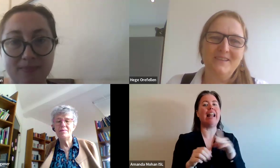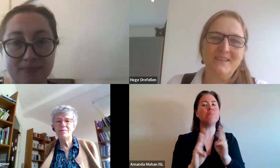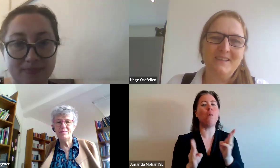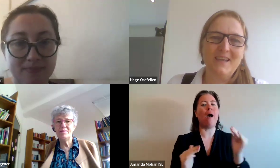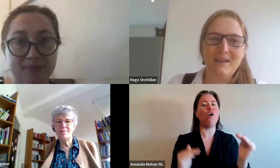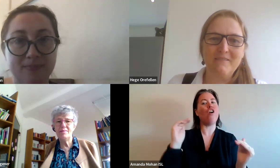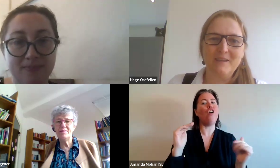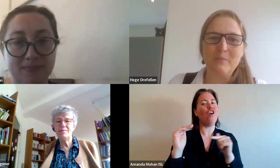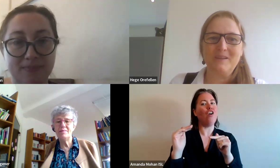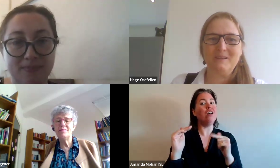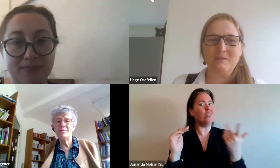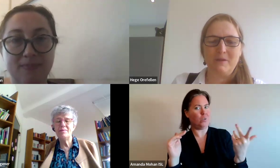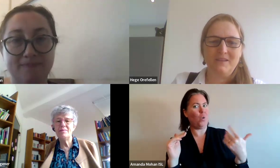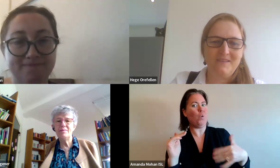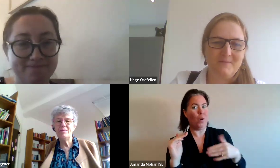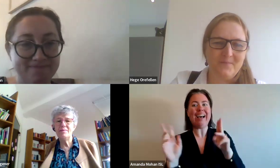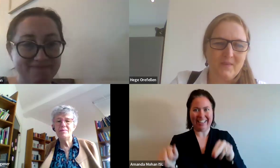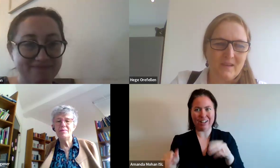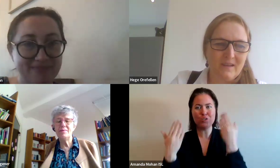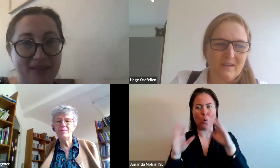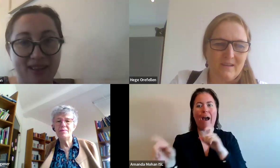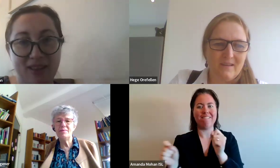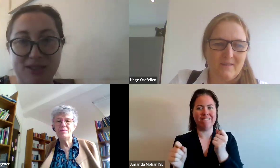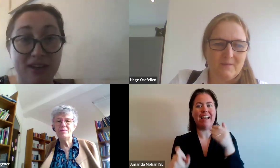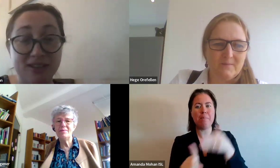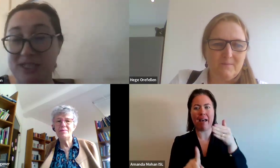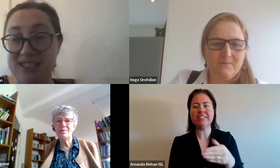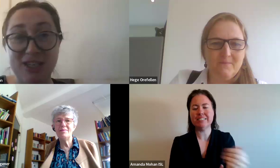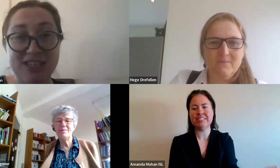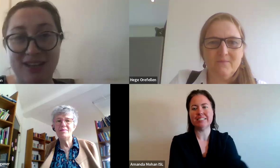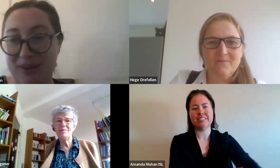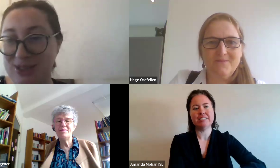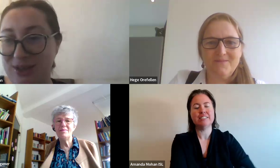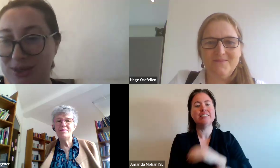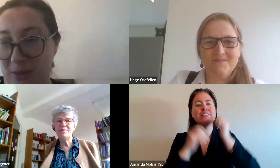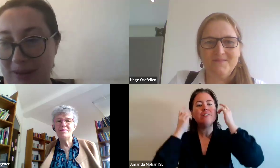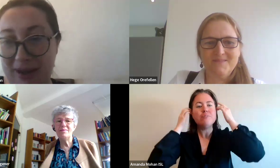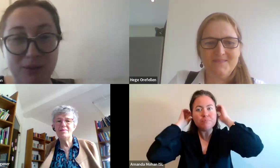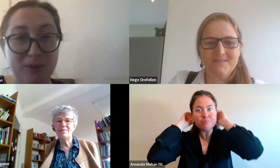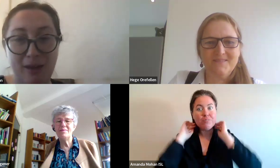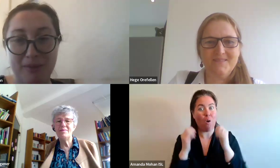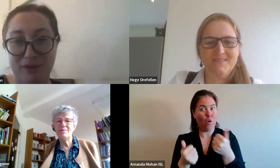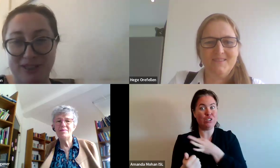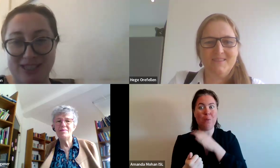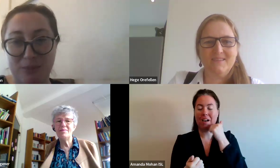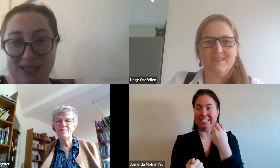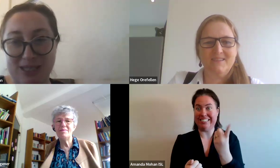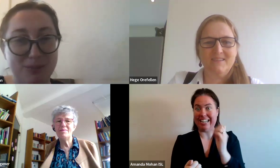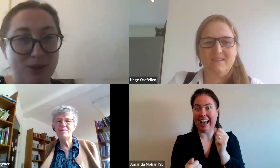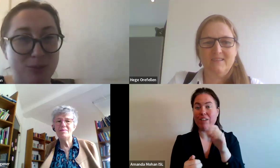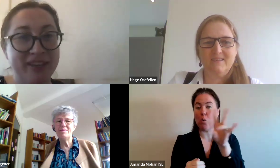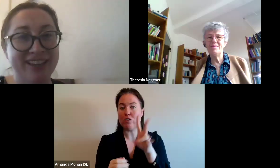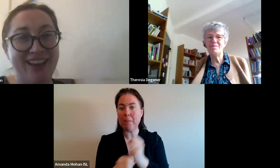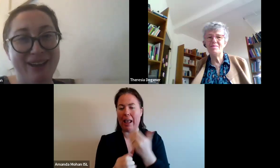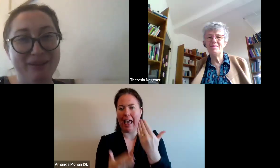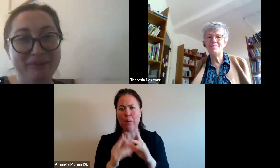that it can have an impact. That's great, because we did actually get a question also about how can we lobby for the CRPD